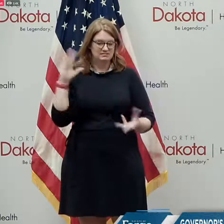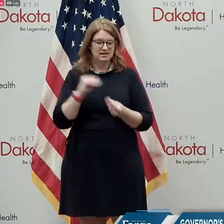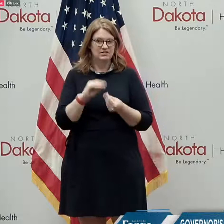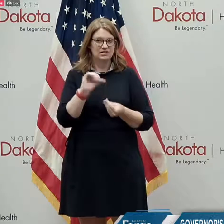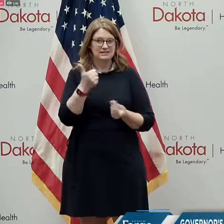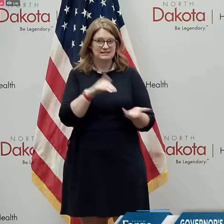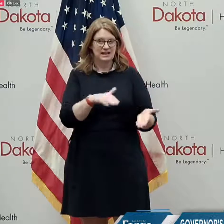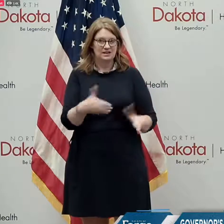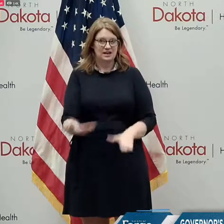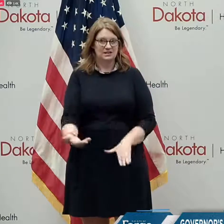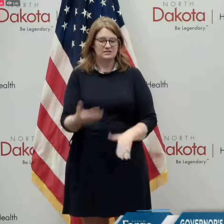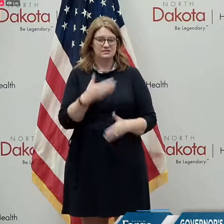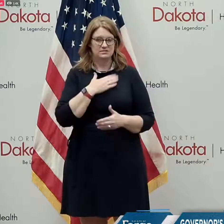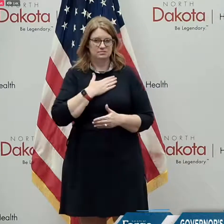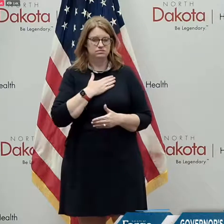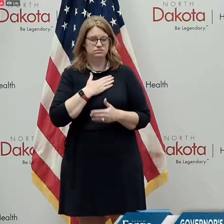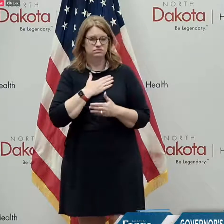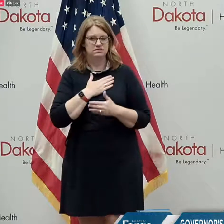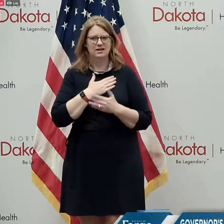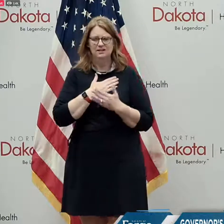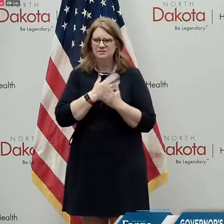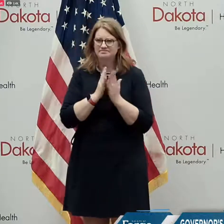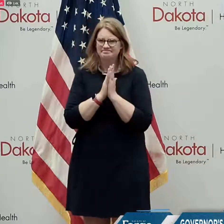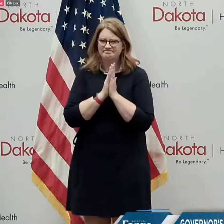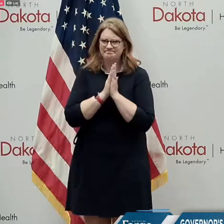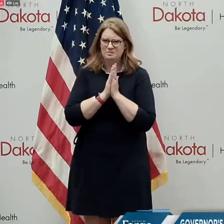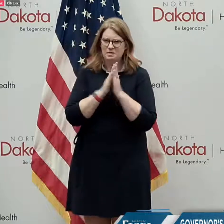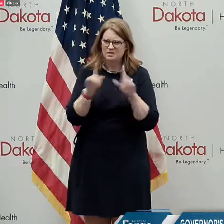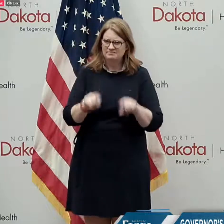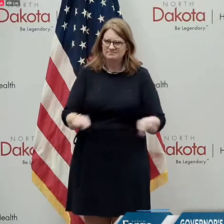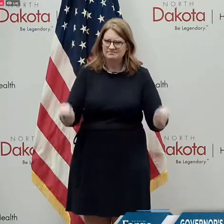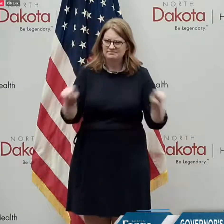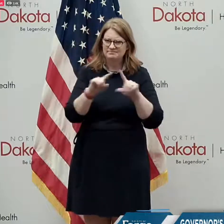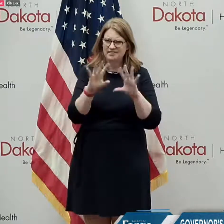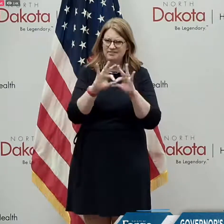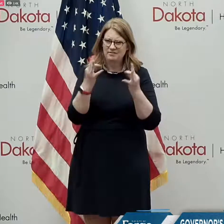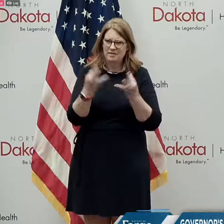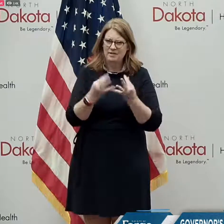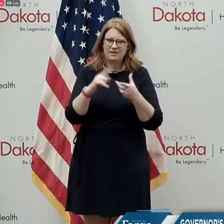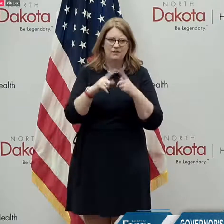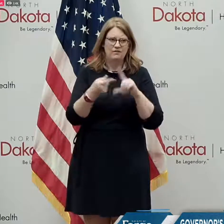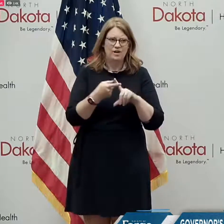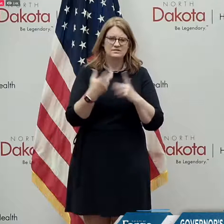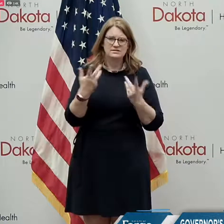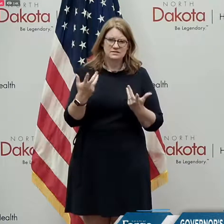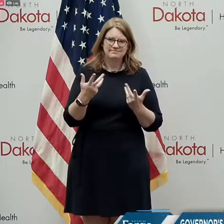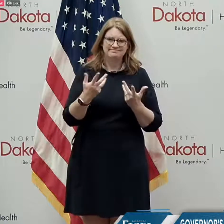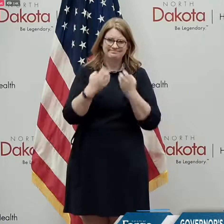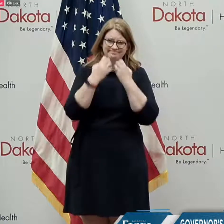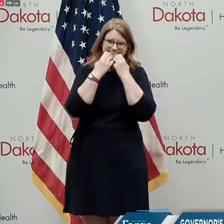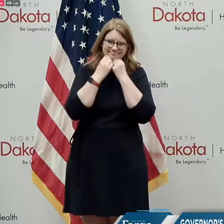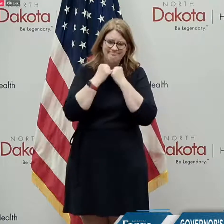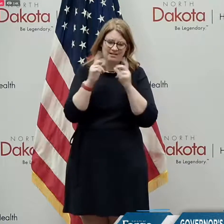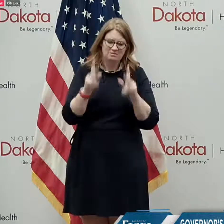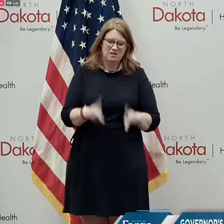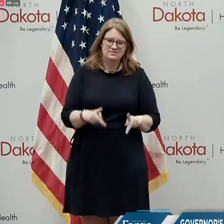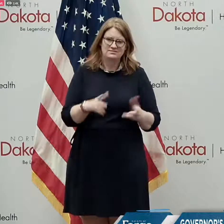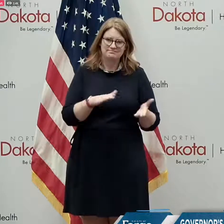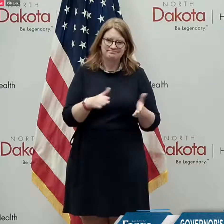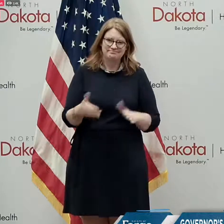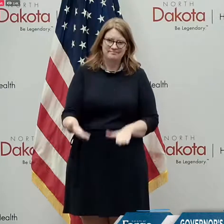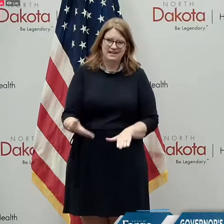always, our hearts and prayers go out to the family and friends who've lost a loved one during this time